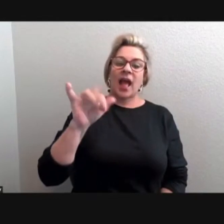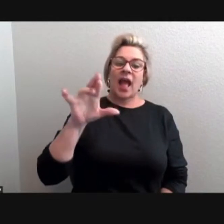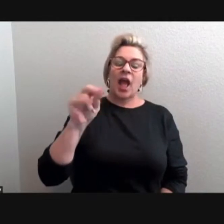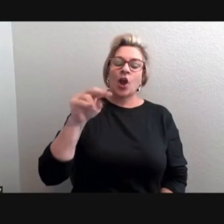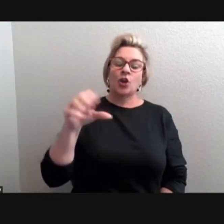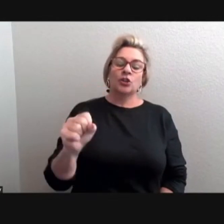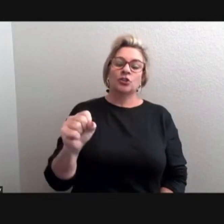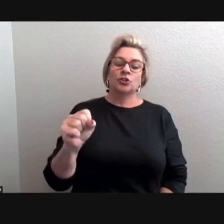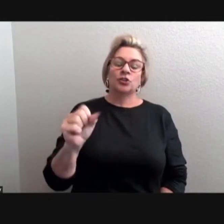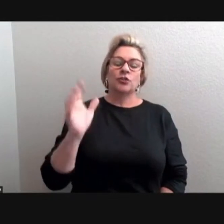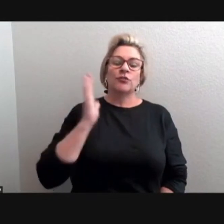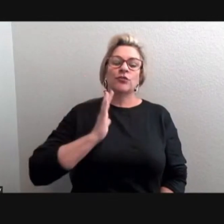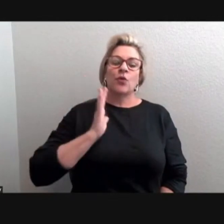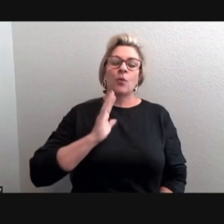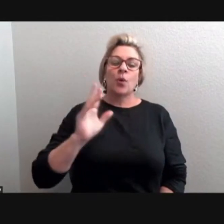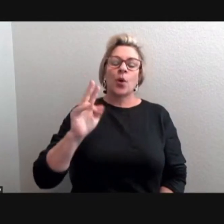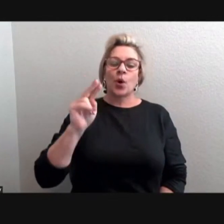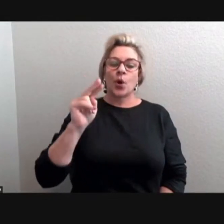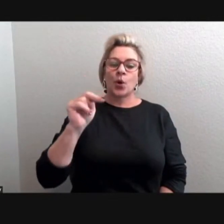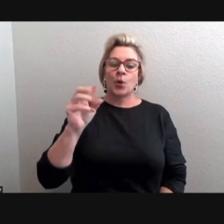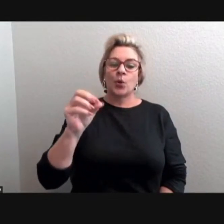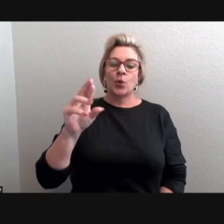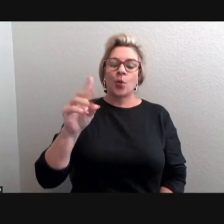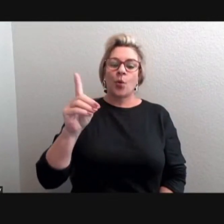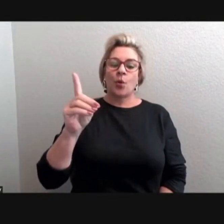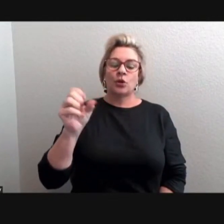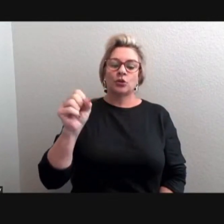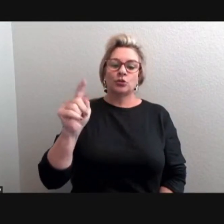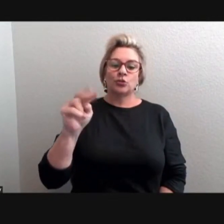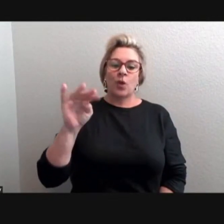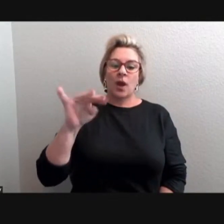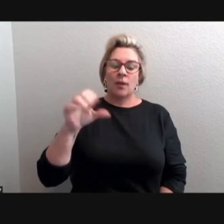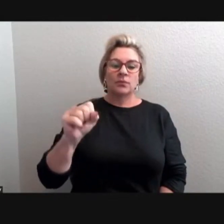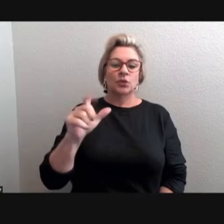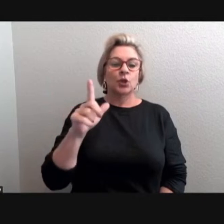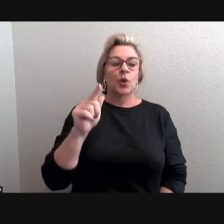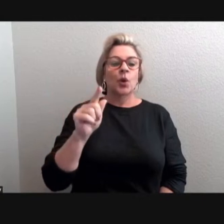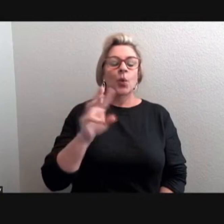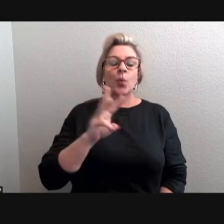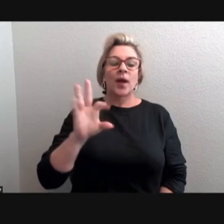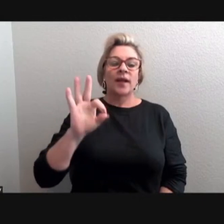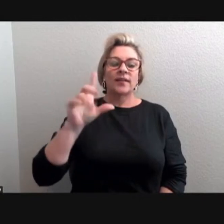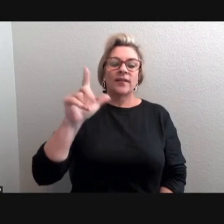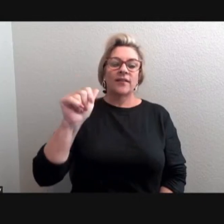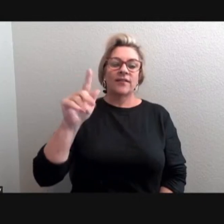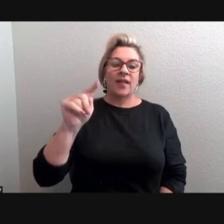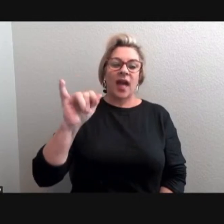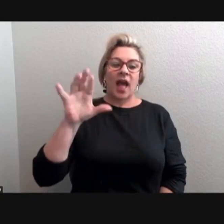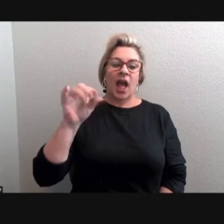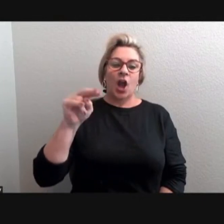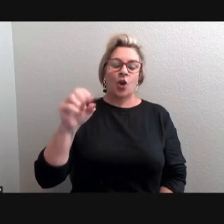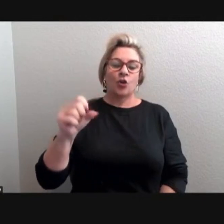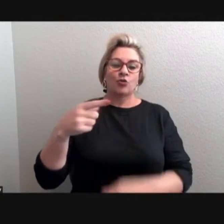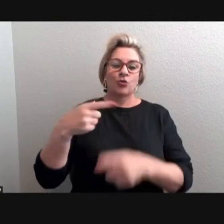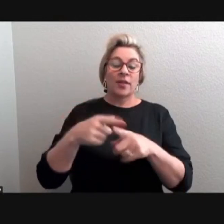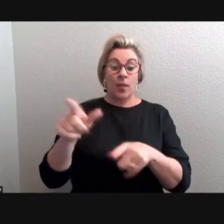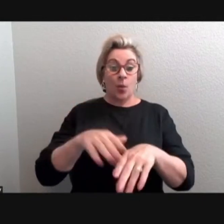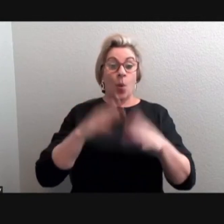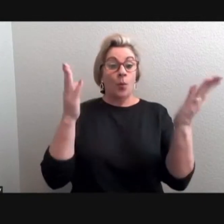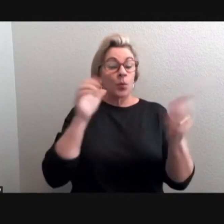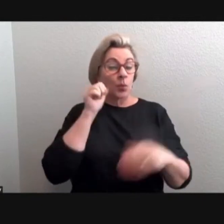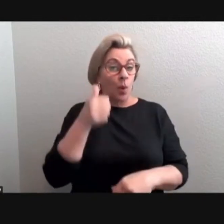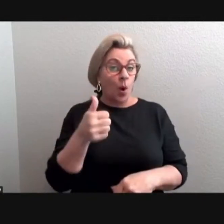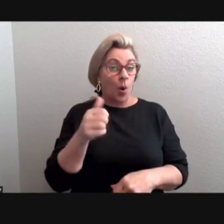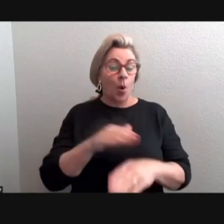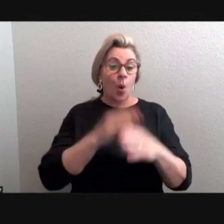former Nordstrom's between Macy's and Dick's Sporting Goods at 21 West Flatiron Crossing. That opens tomorrow,